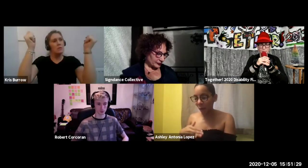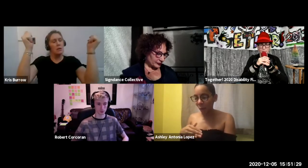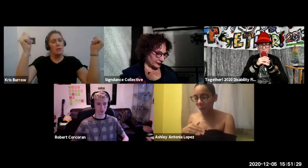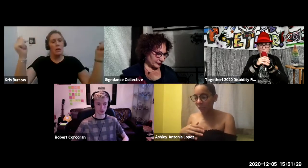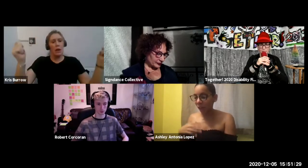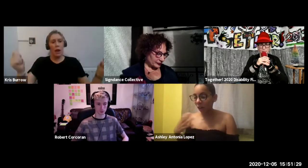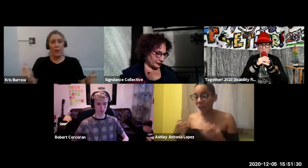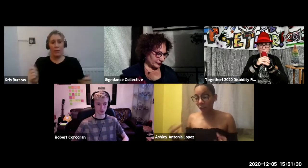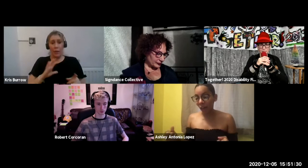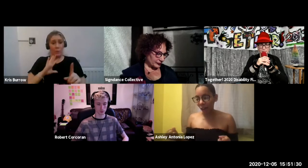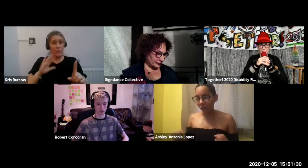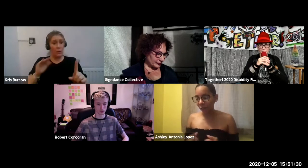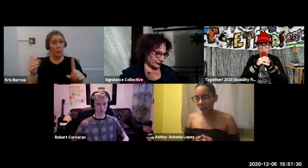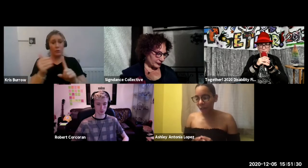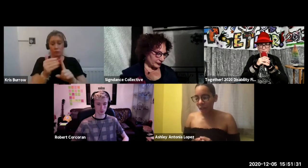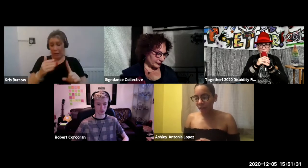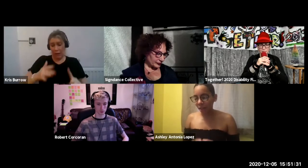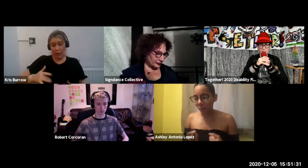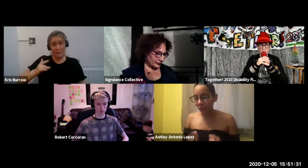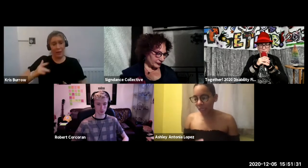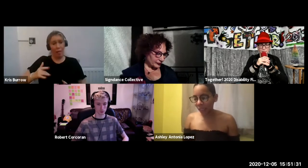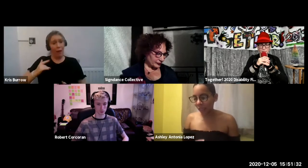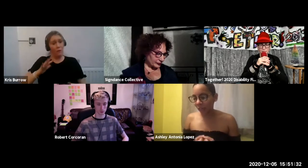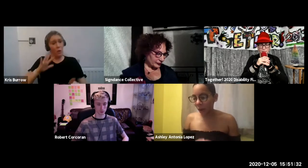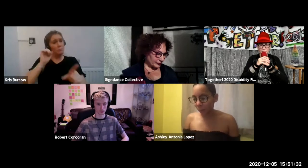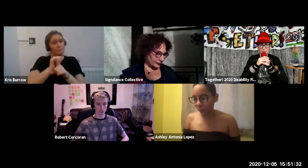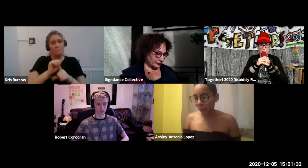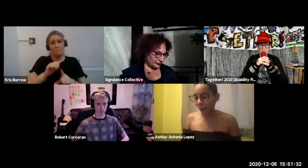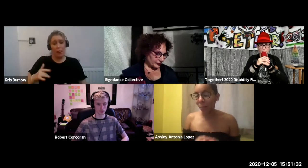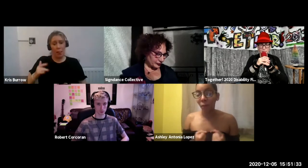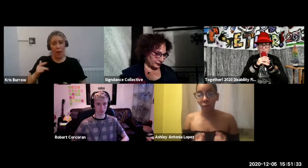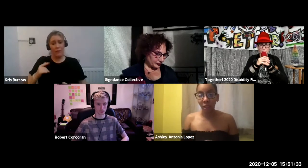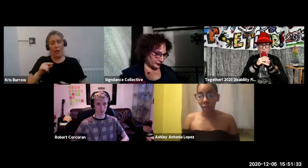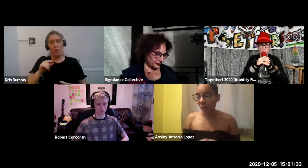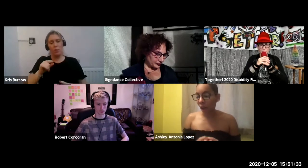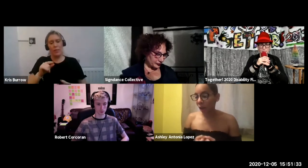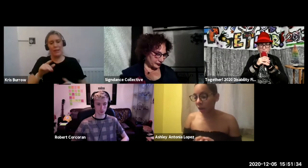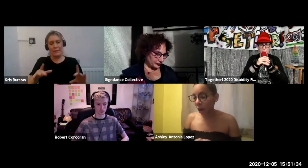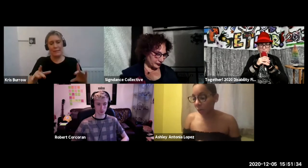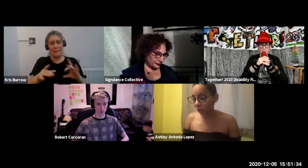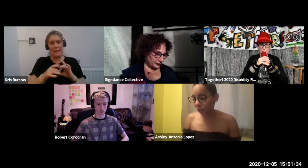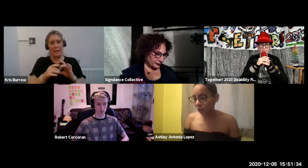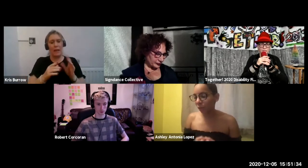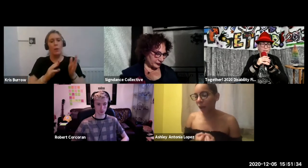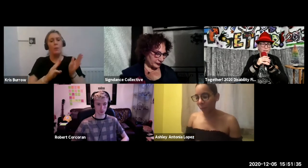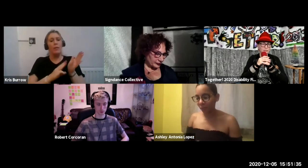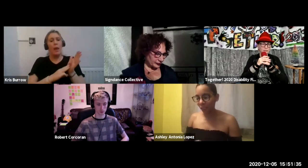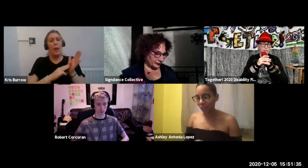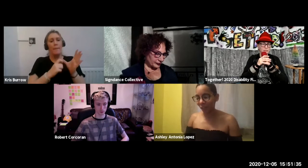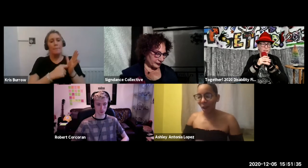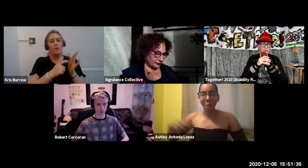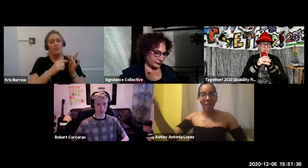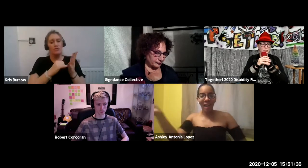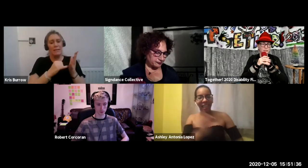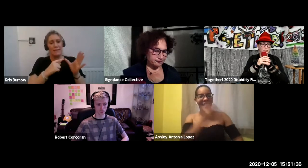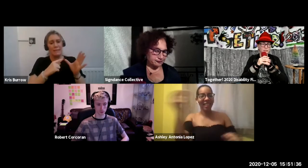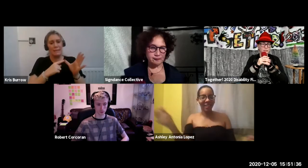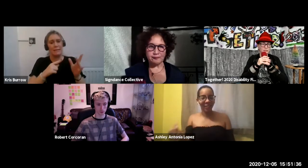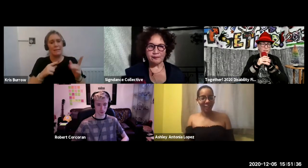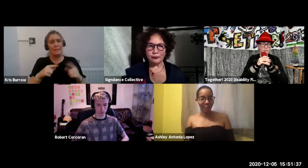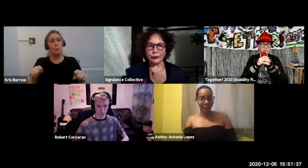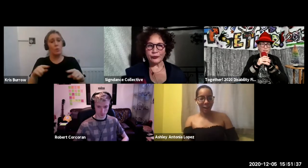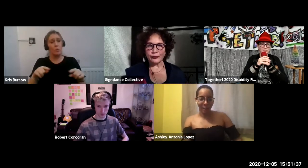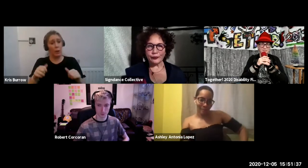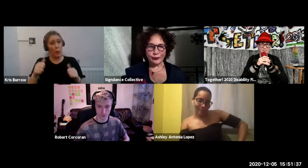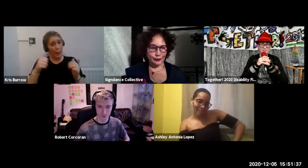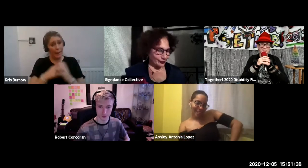and that we are alive. This piece is accompanied by Marissa Comfort's composition. Okay, let's see